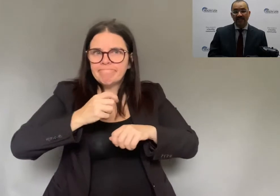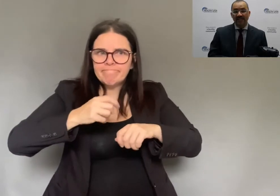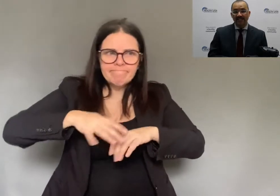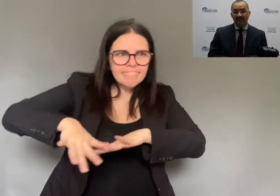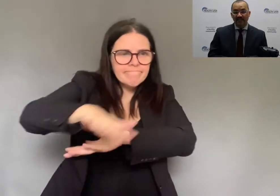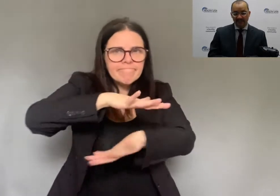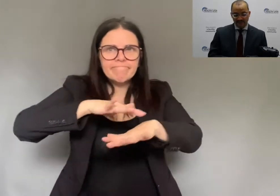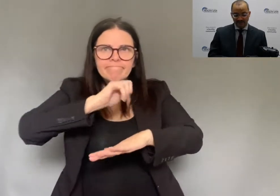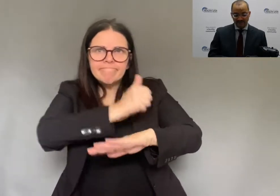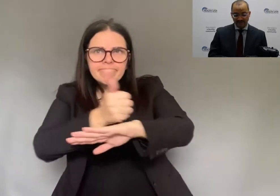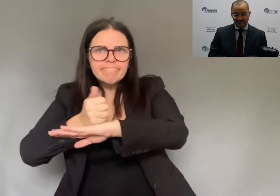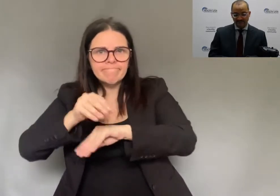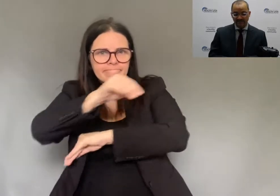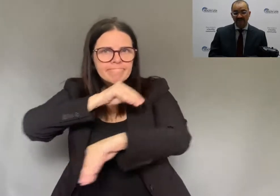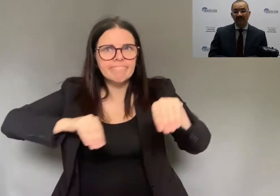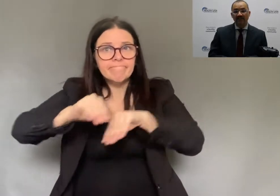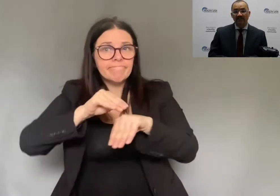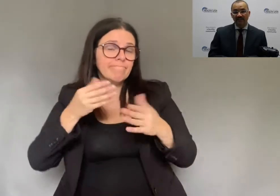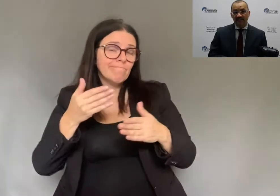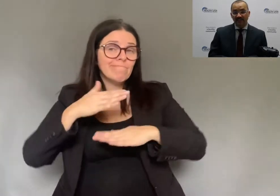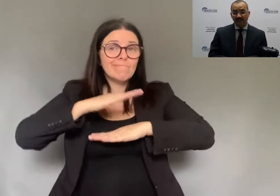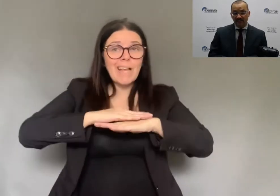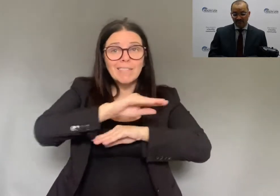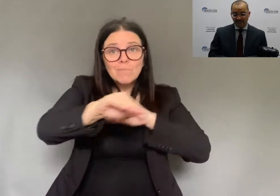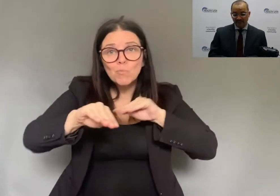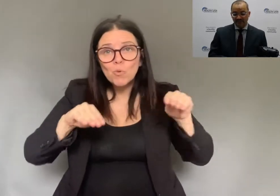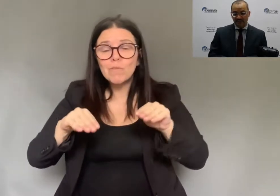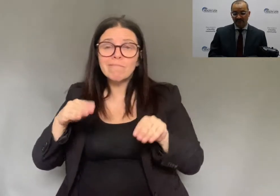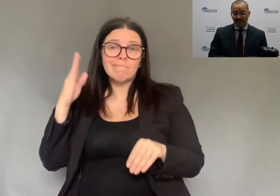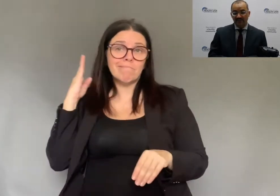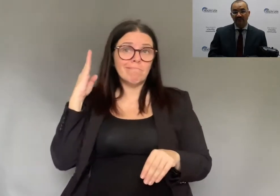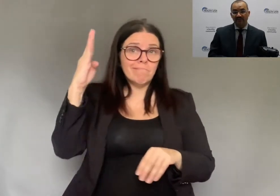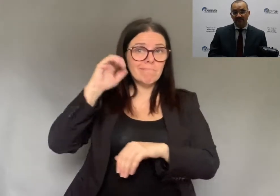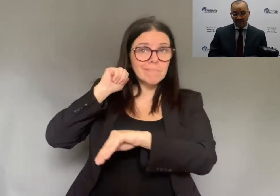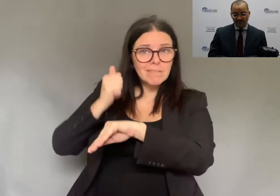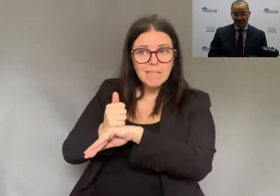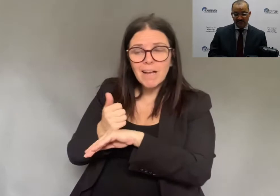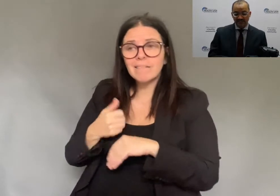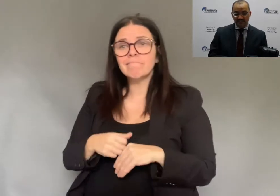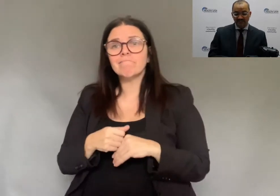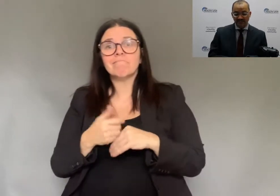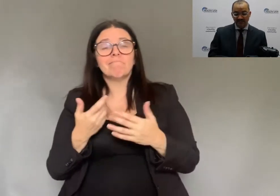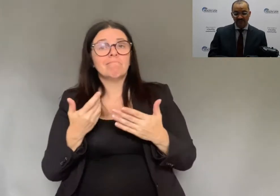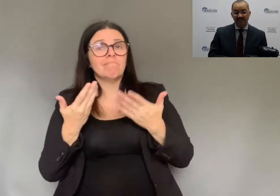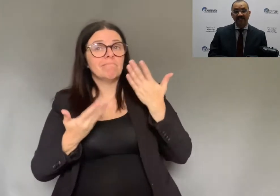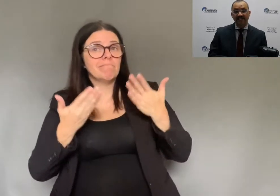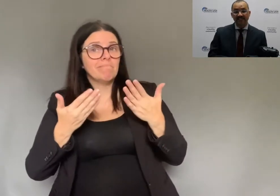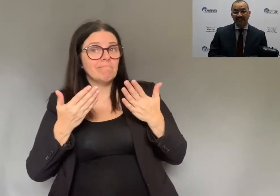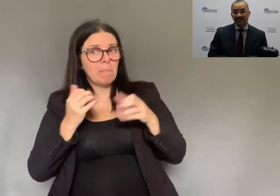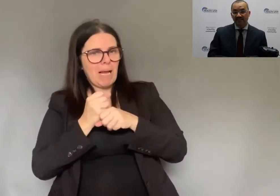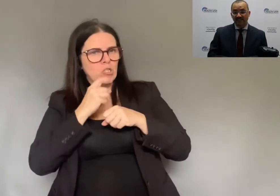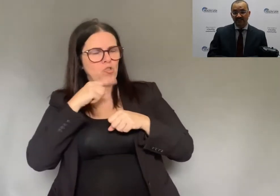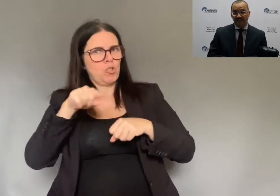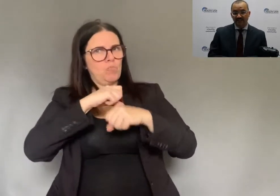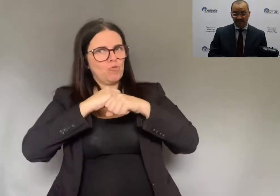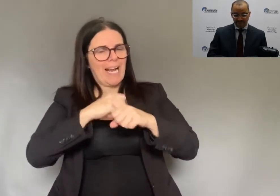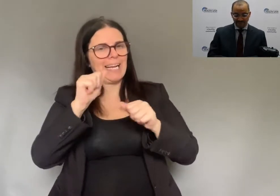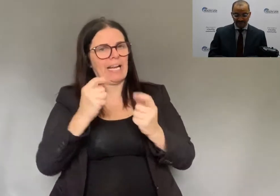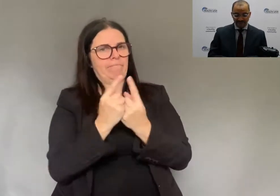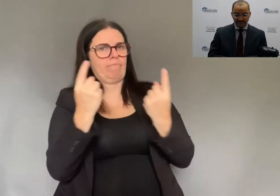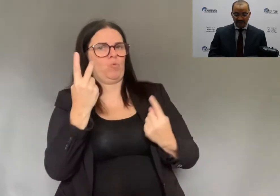or adding barriers. Limiting the number of clients or customers visiting the workspace at any given